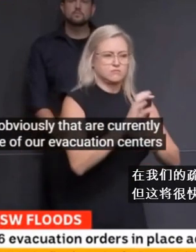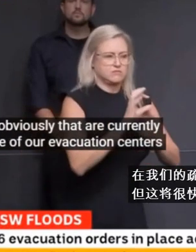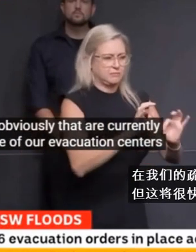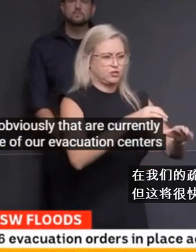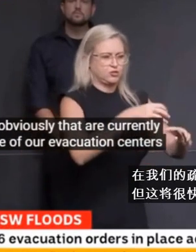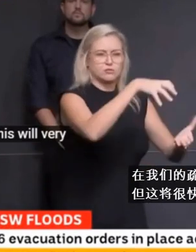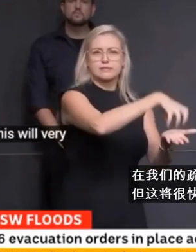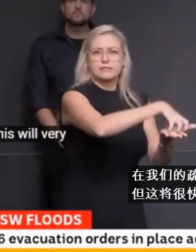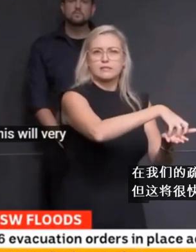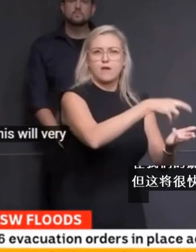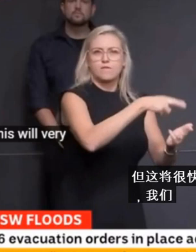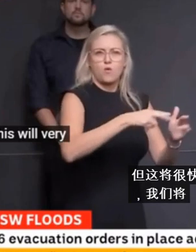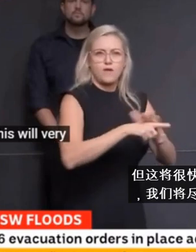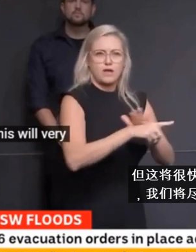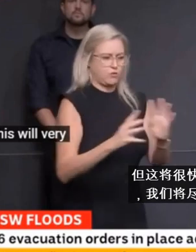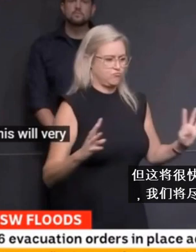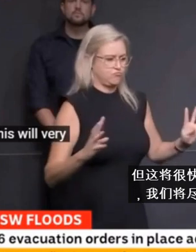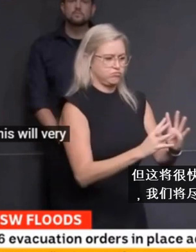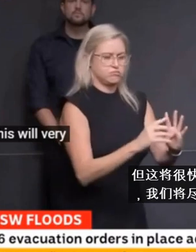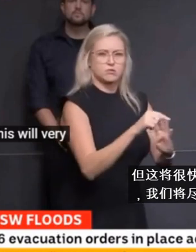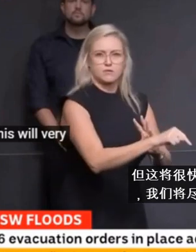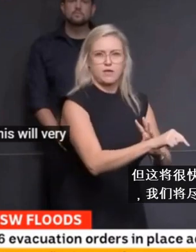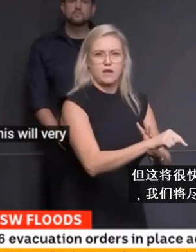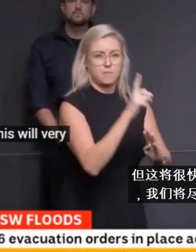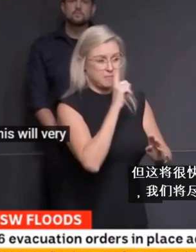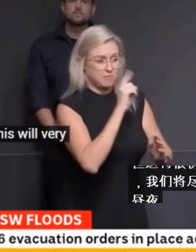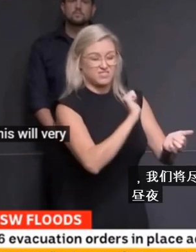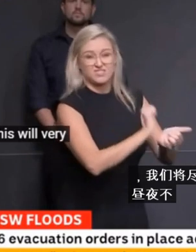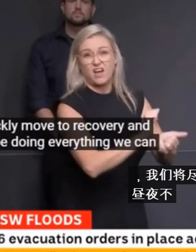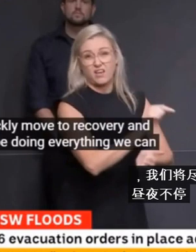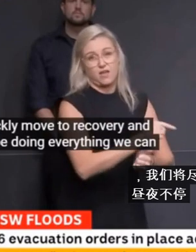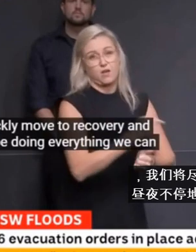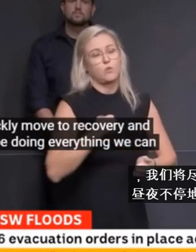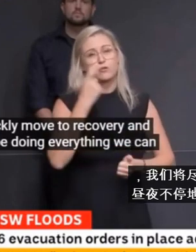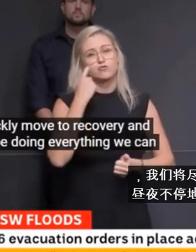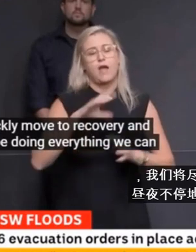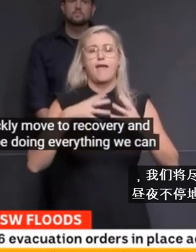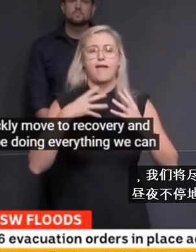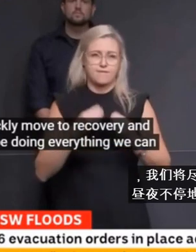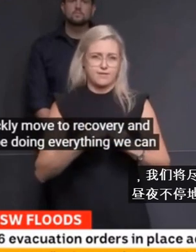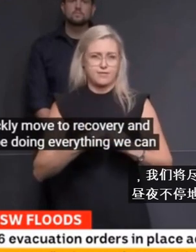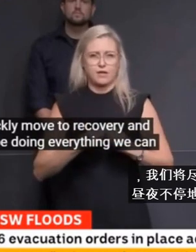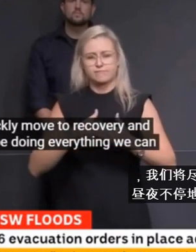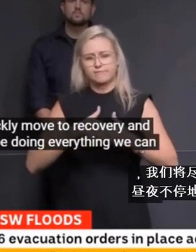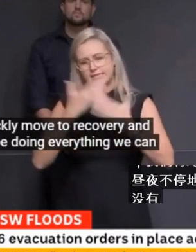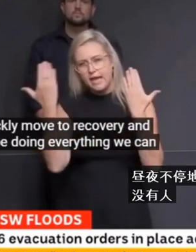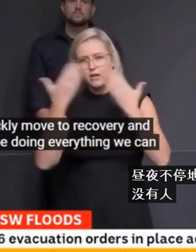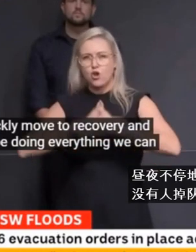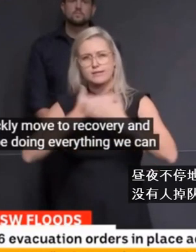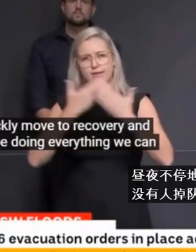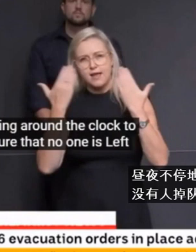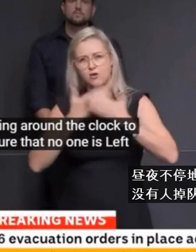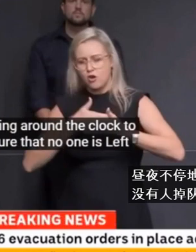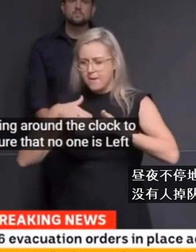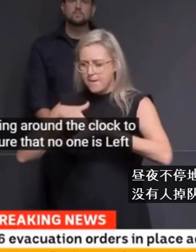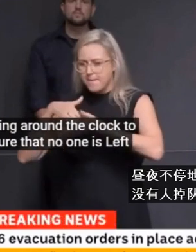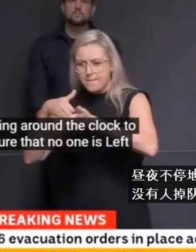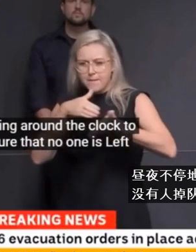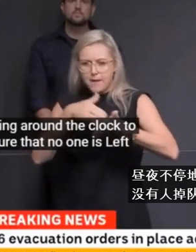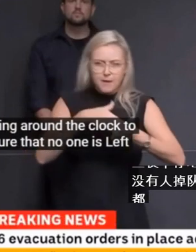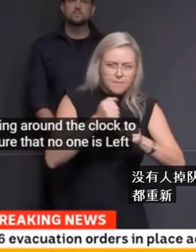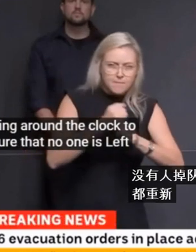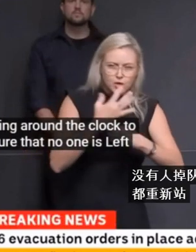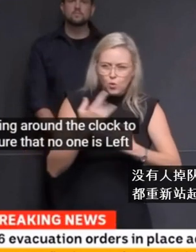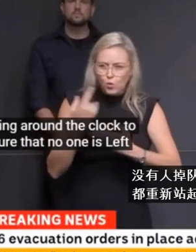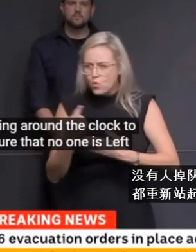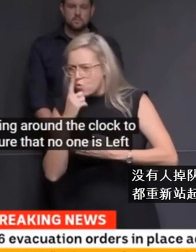move to recovery, and we'll be doing everything we can, working around the clock to ensure that no one is left behind, that every